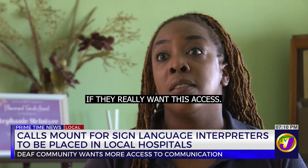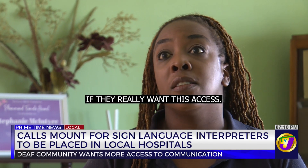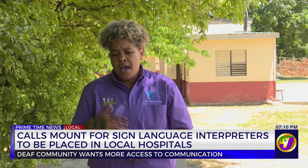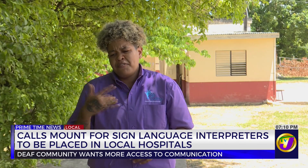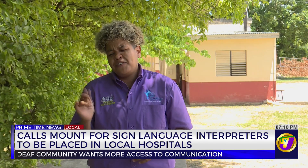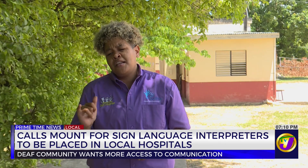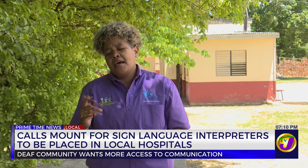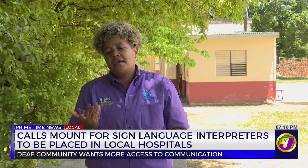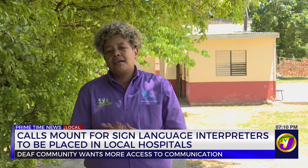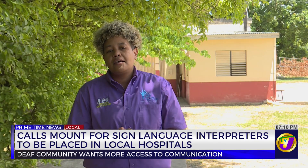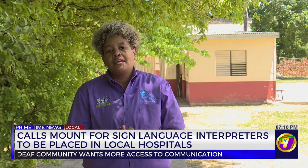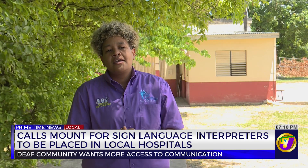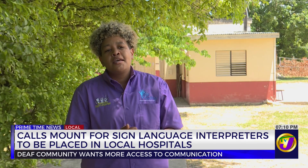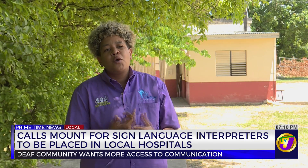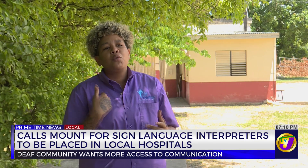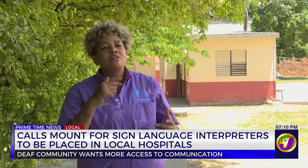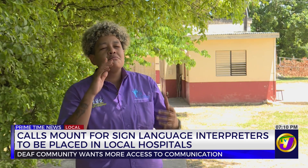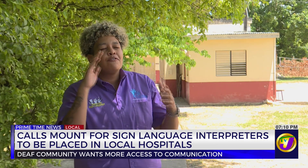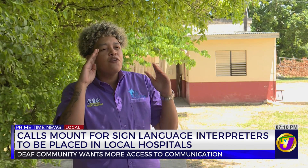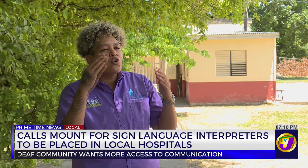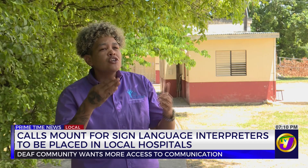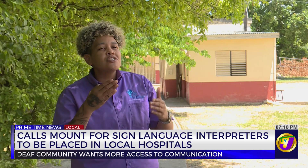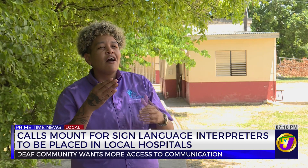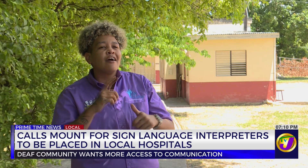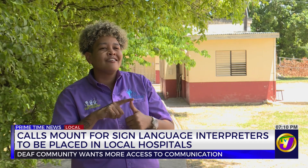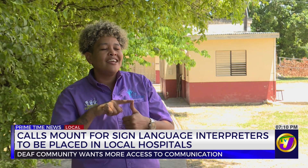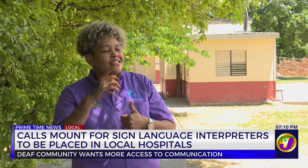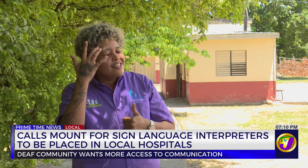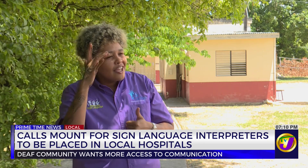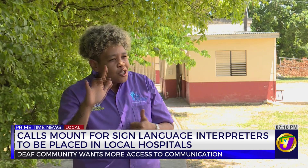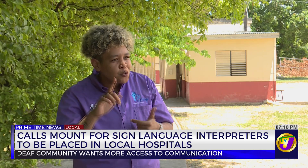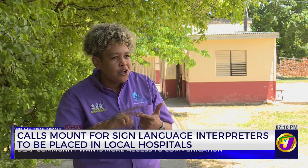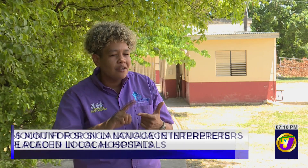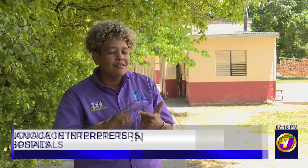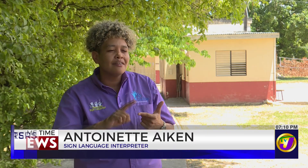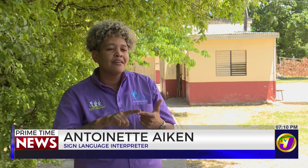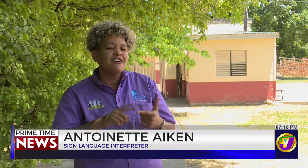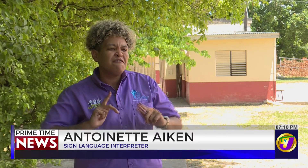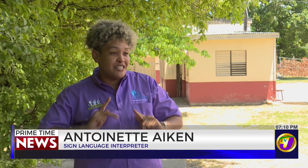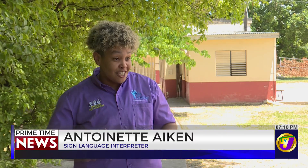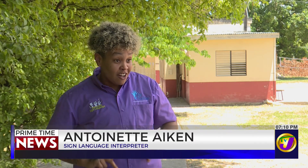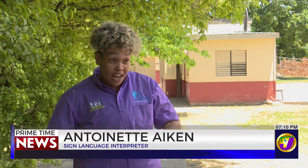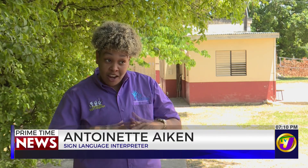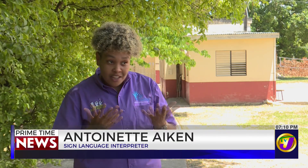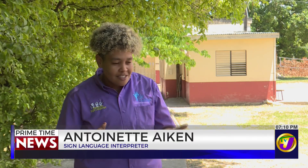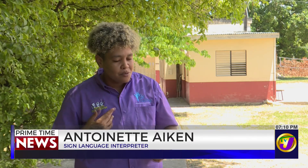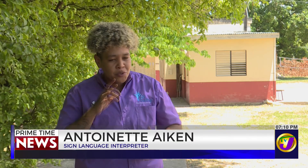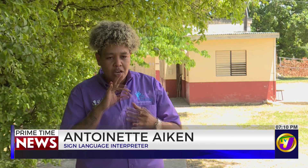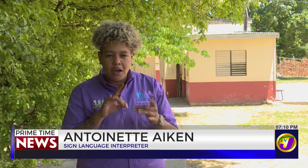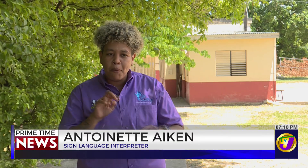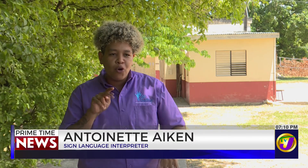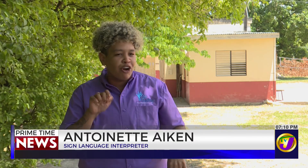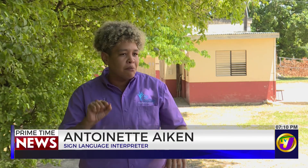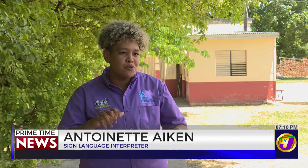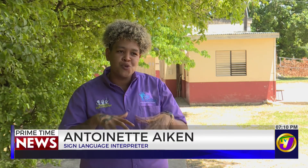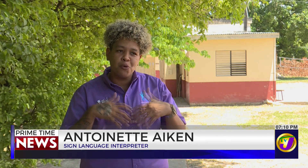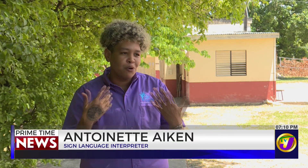access. I feel like we focus on intellectual, physical a lot. We talk about ramps so